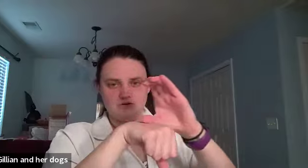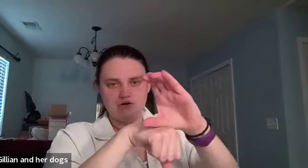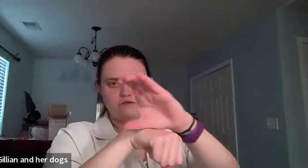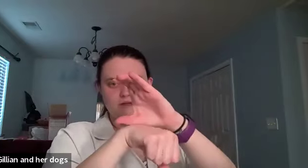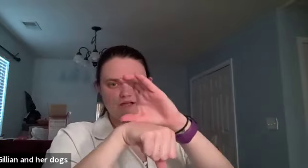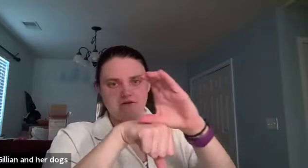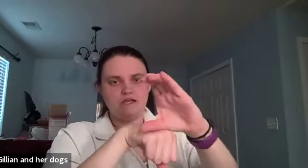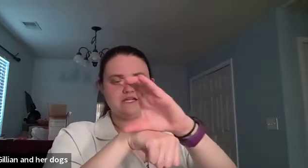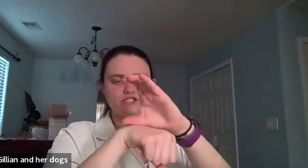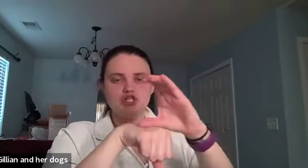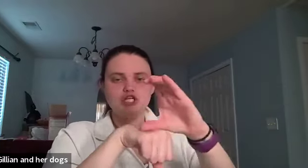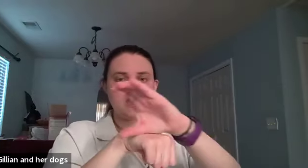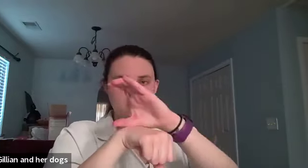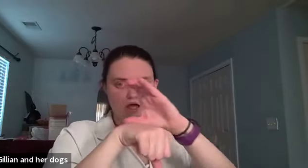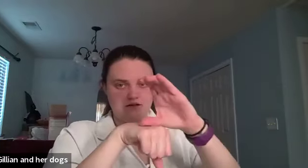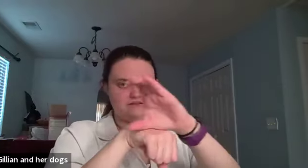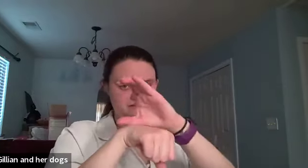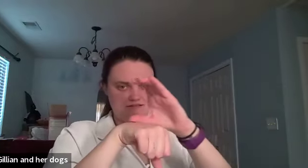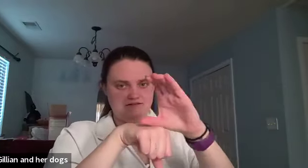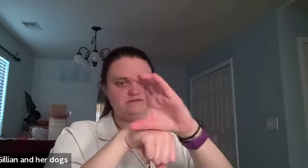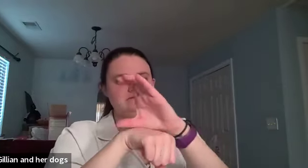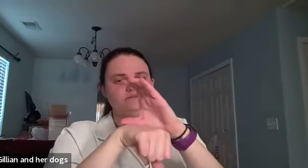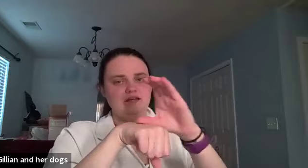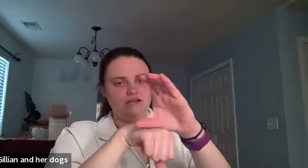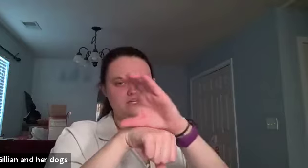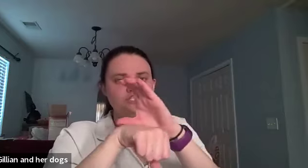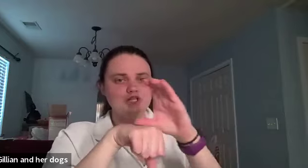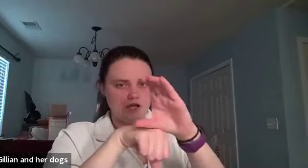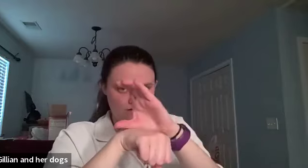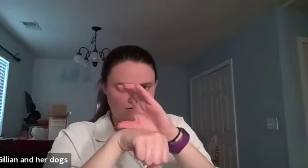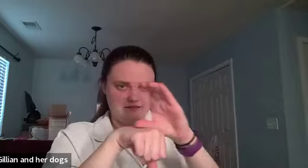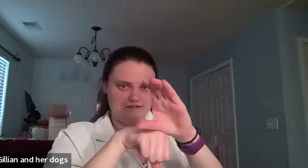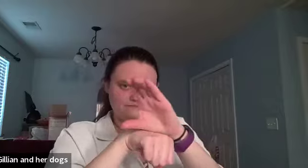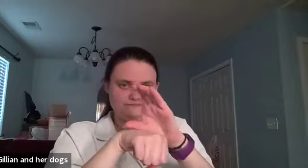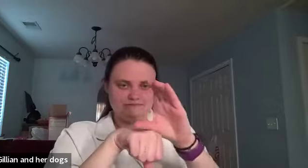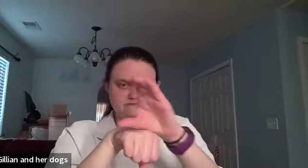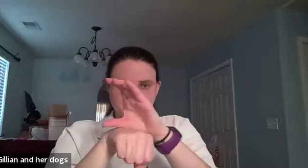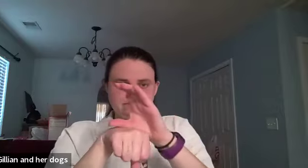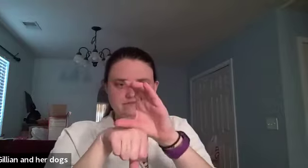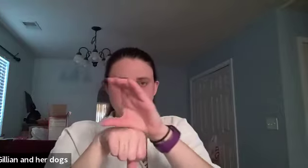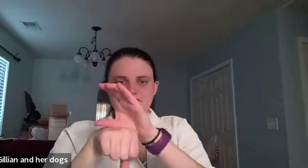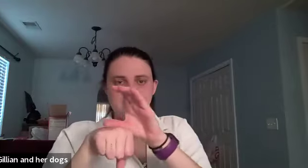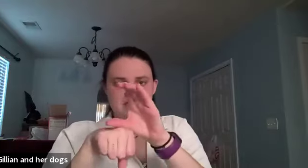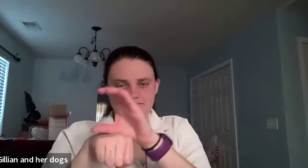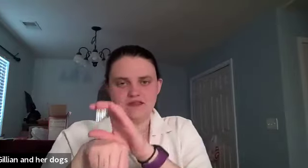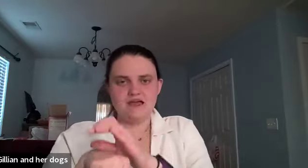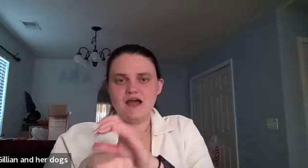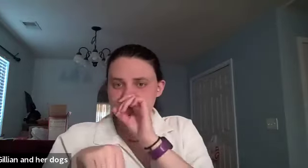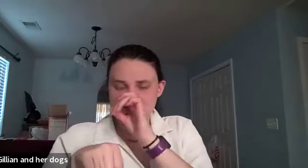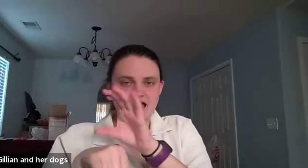circle on the back of your hand. Chocolate. Okay. Chocolate. Now, I always